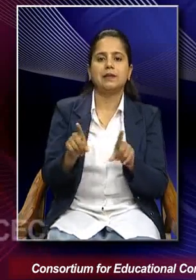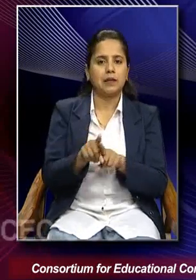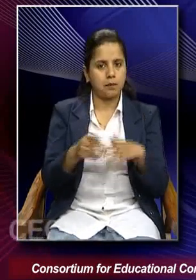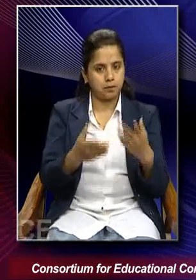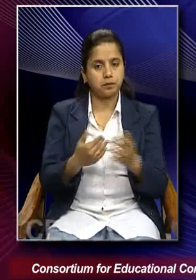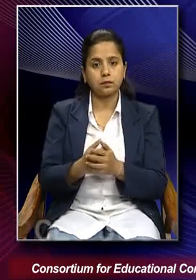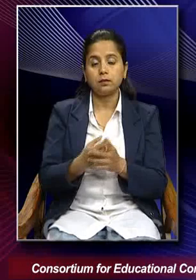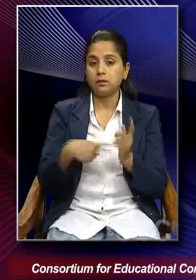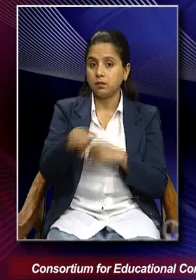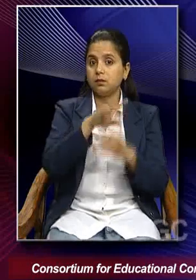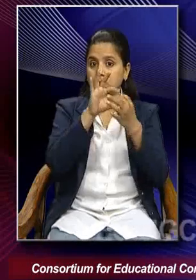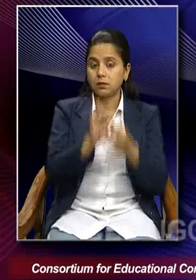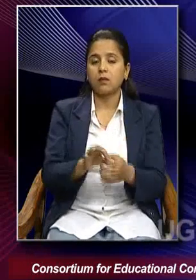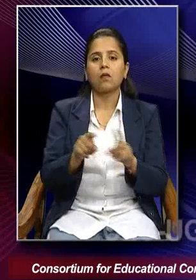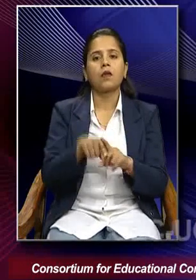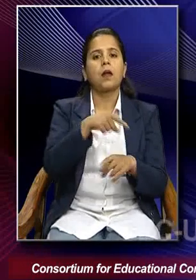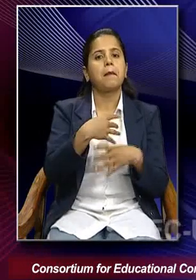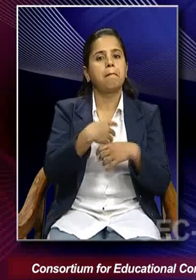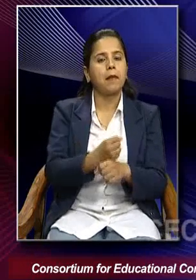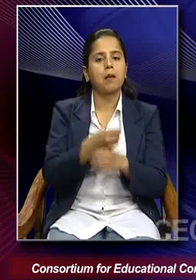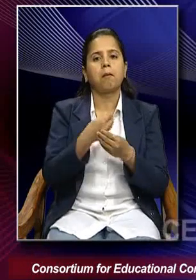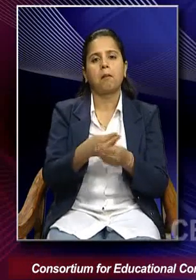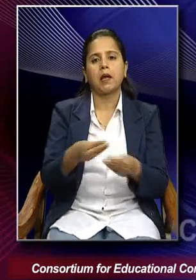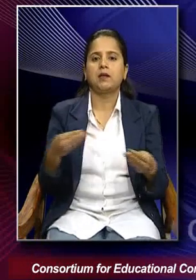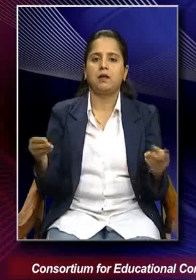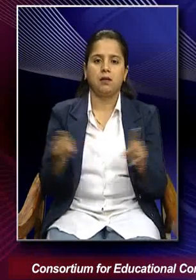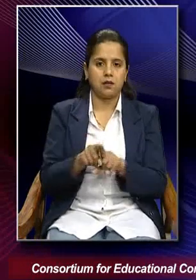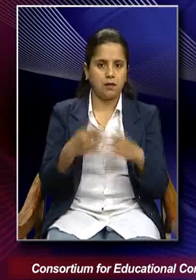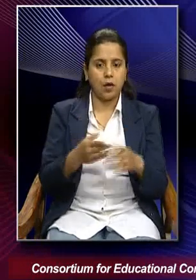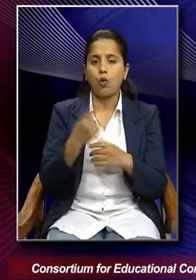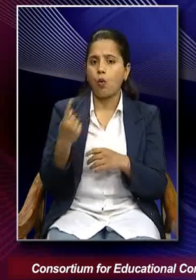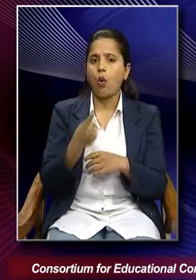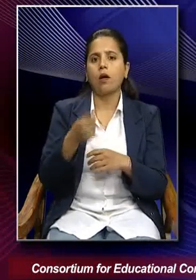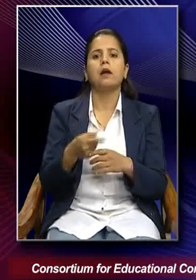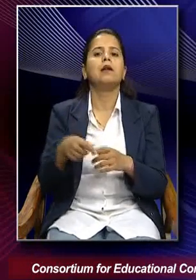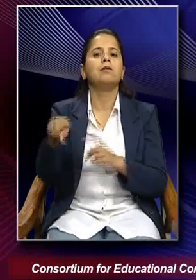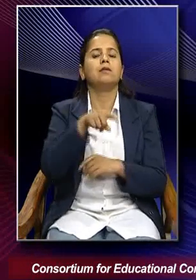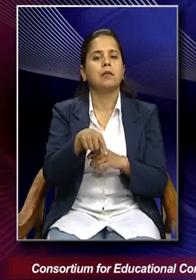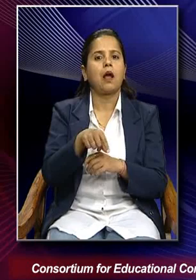And from that aspect they become a materialist, because only matter can be